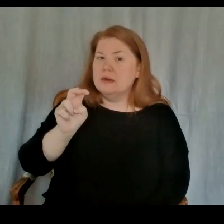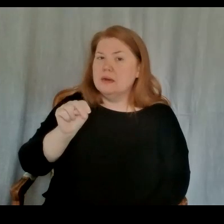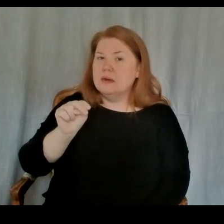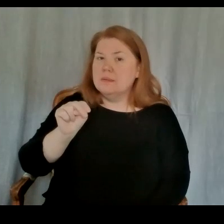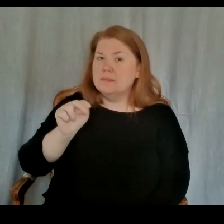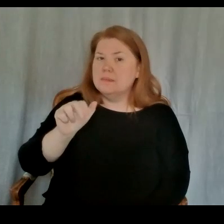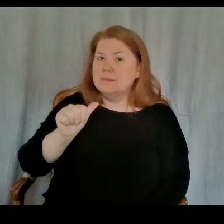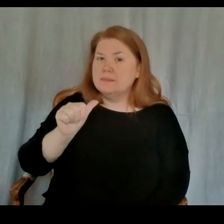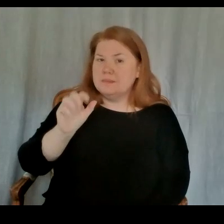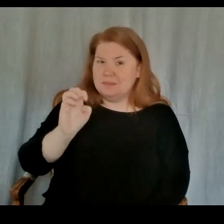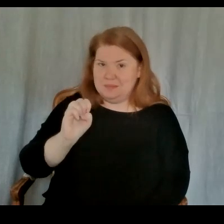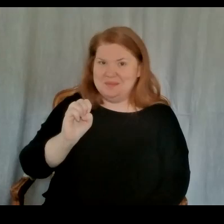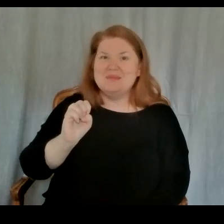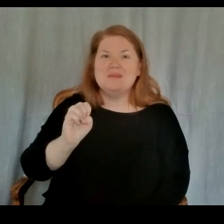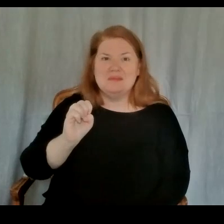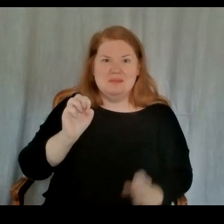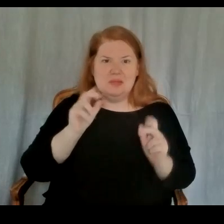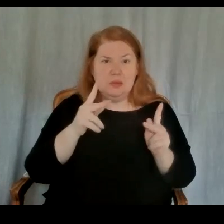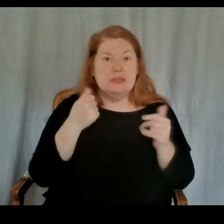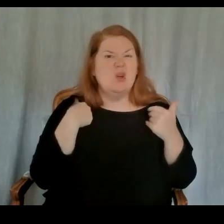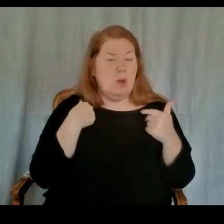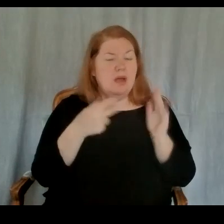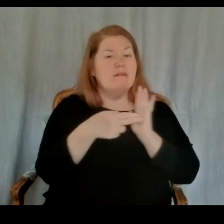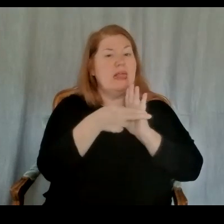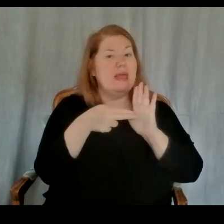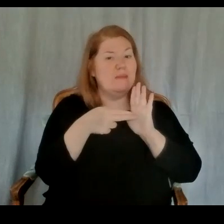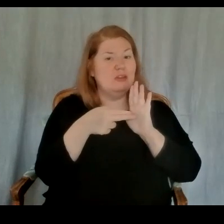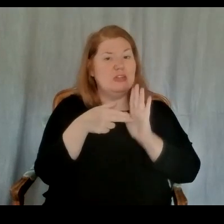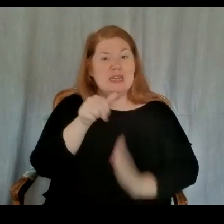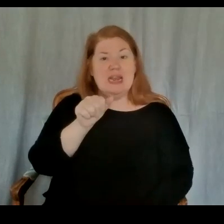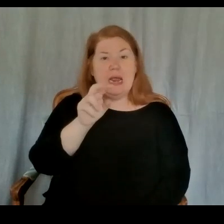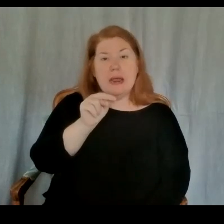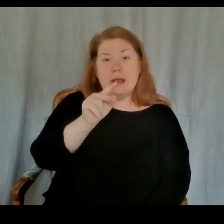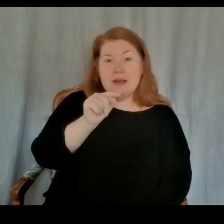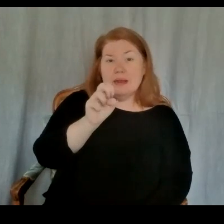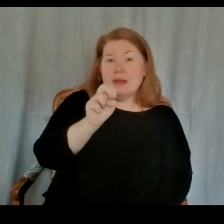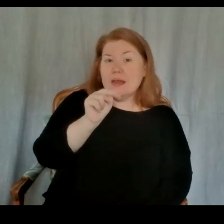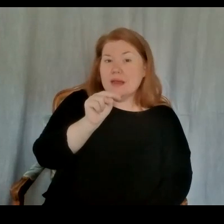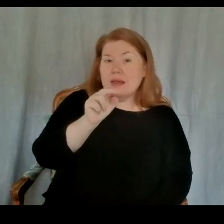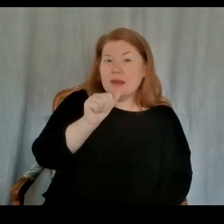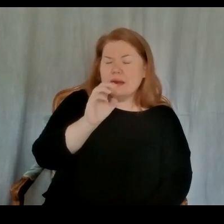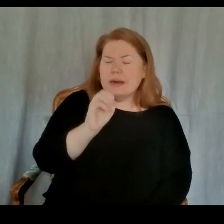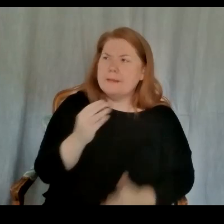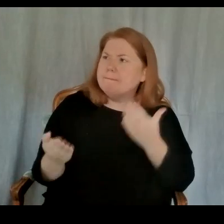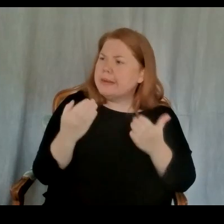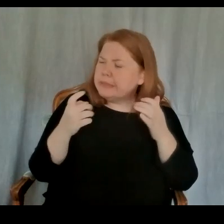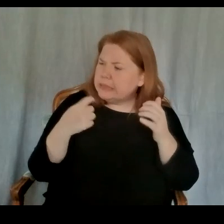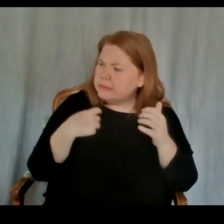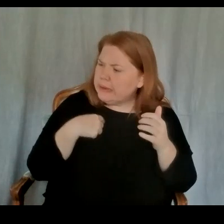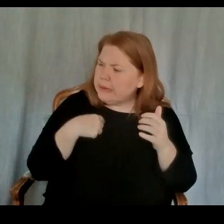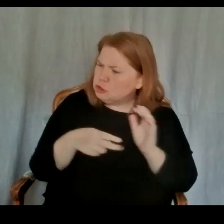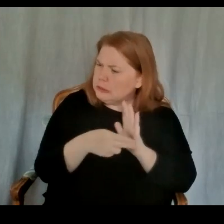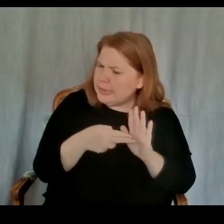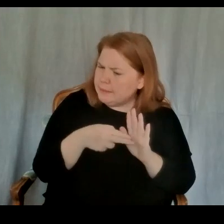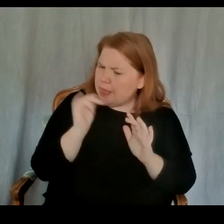A-N-T-E-N-N-A-E. Okay, so I've labeled this antennae, and maybe I should label what kind of bug it is. What kind of bug